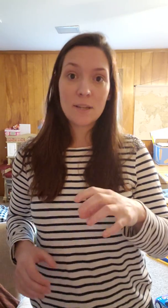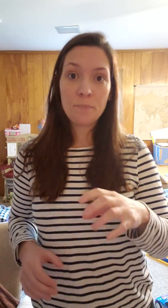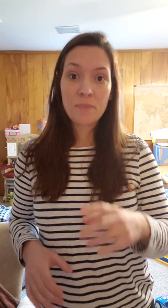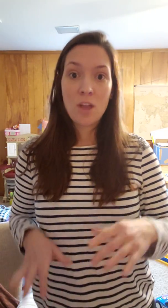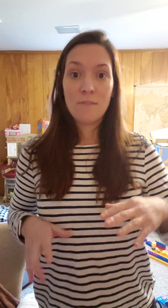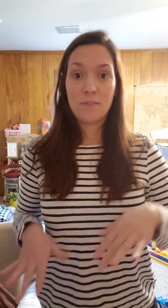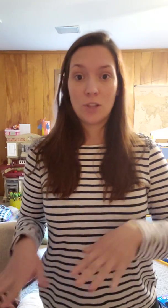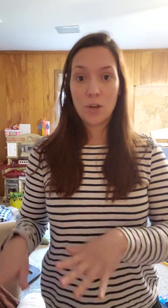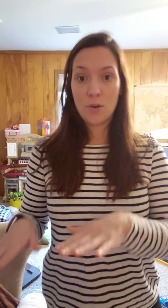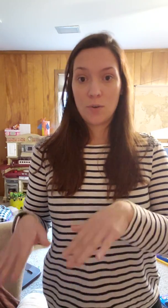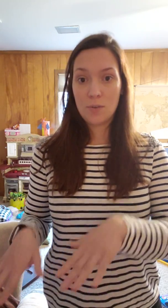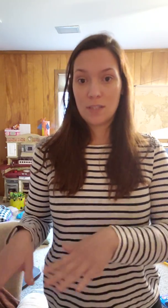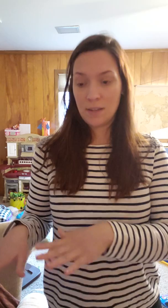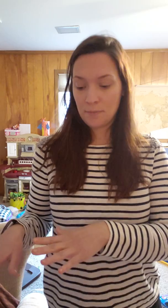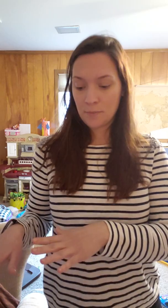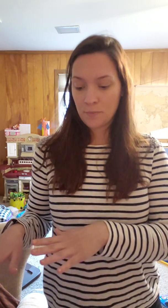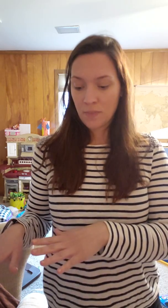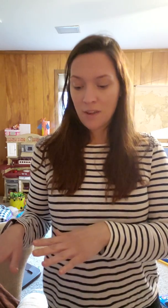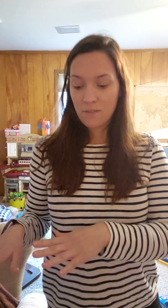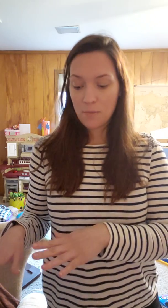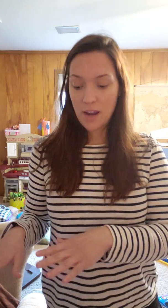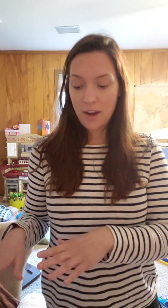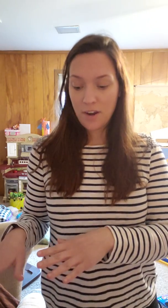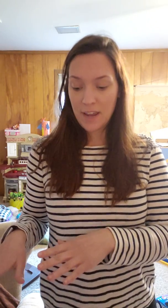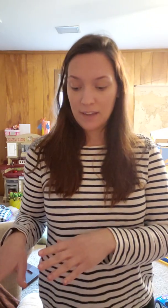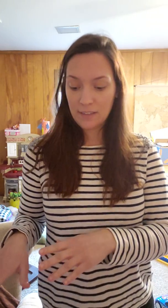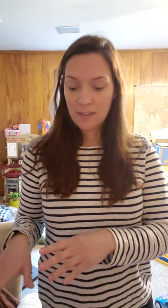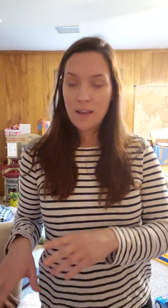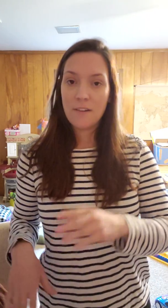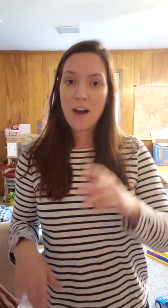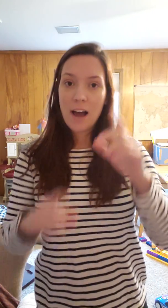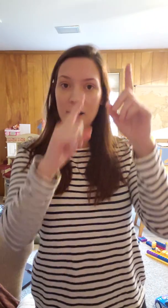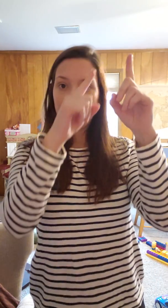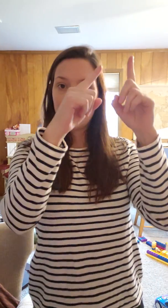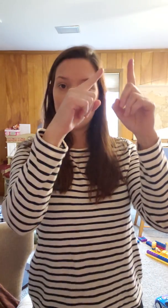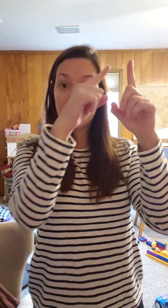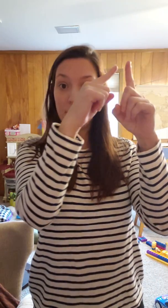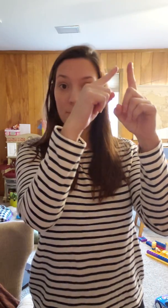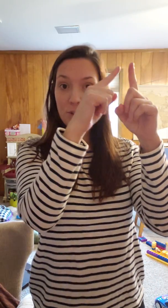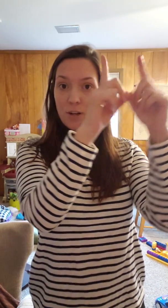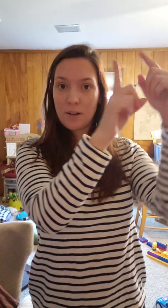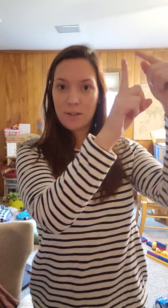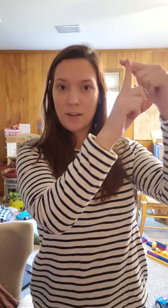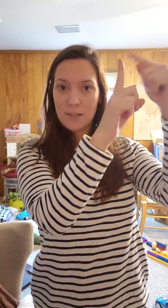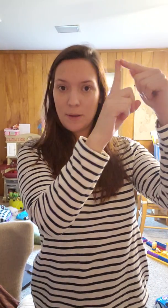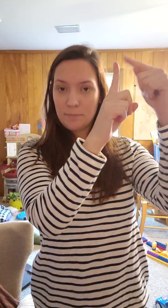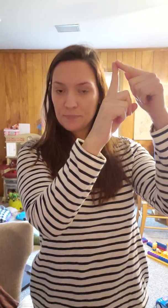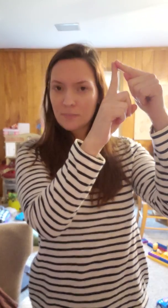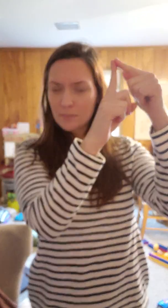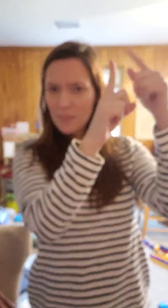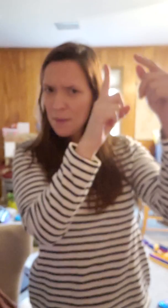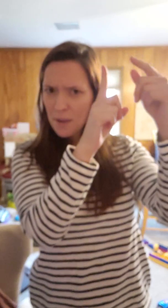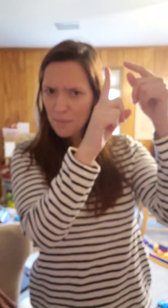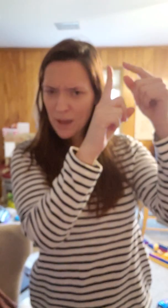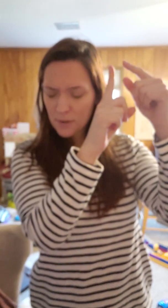flows from an area of higher temperature sorry this way it might be backwards